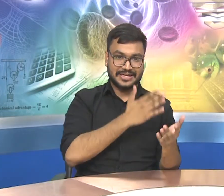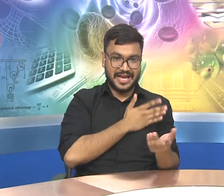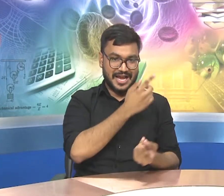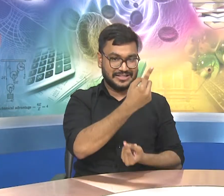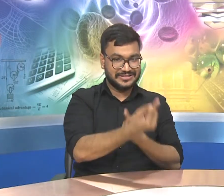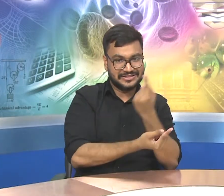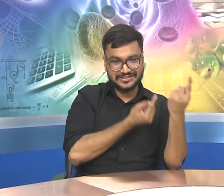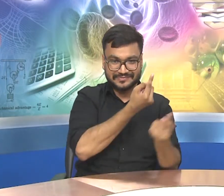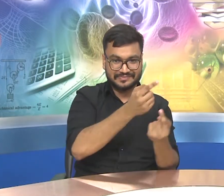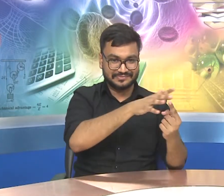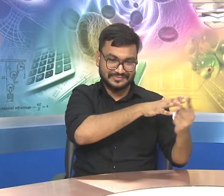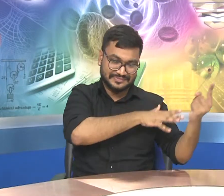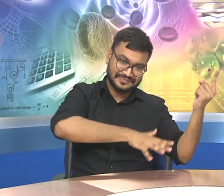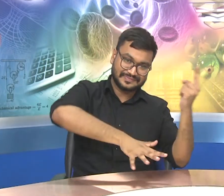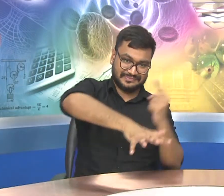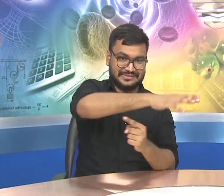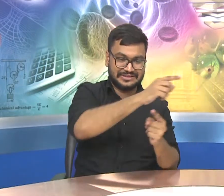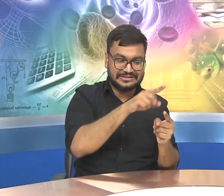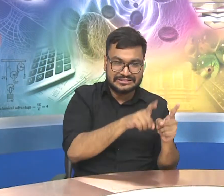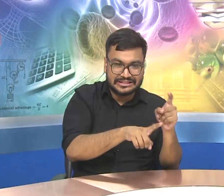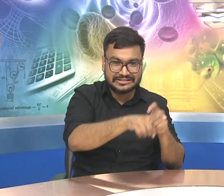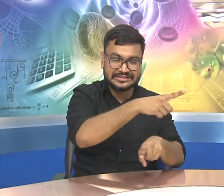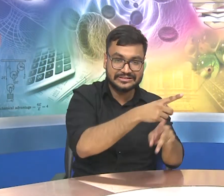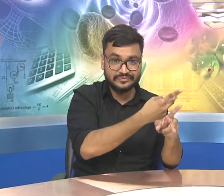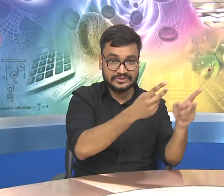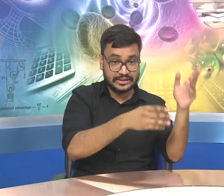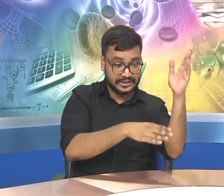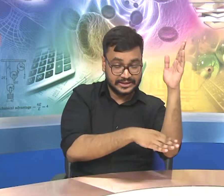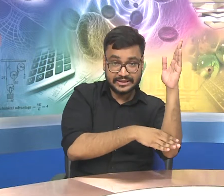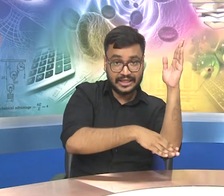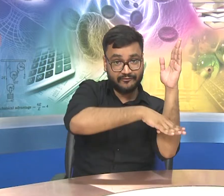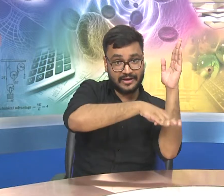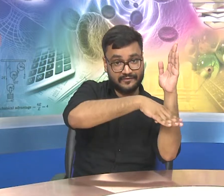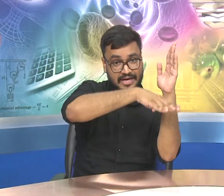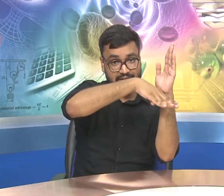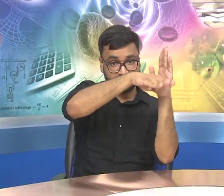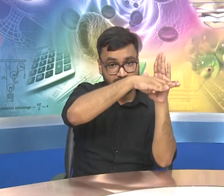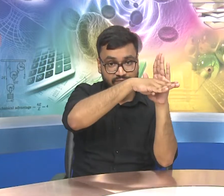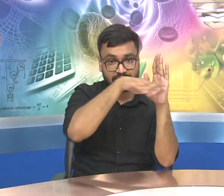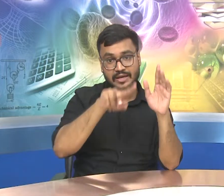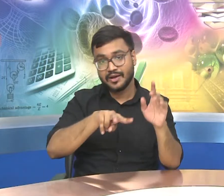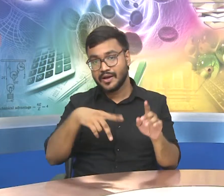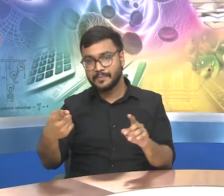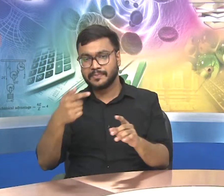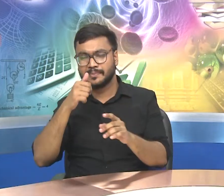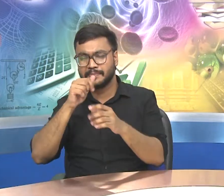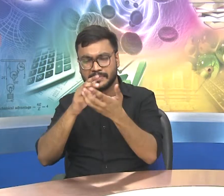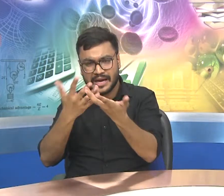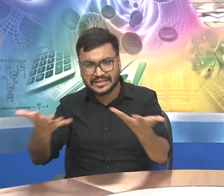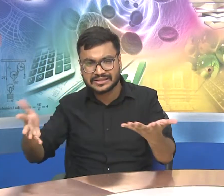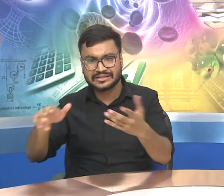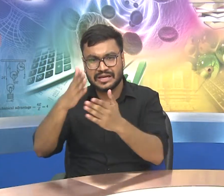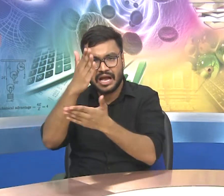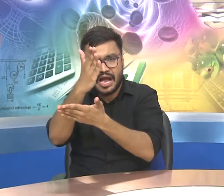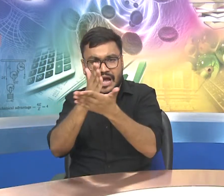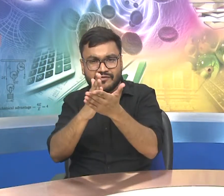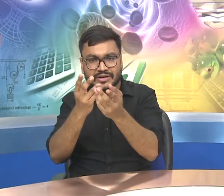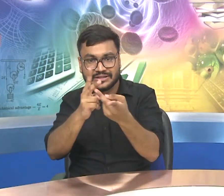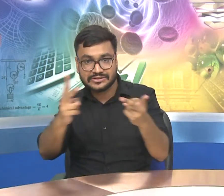The left side shows the pyramid of number grassland and the right side shows the